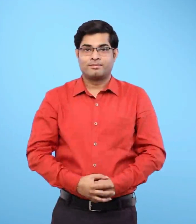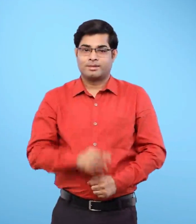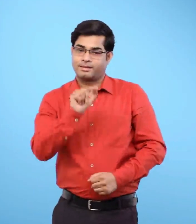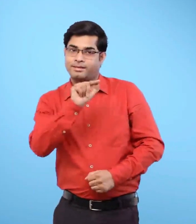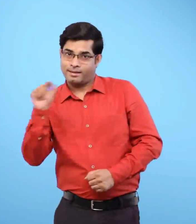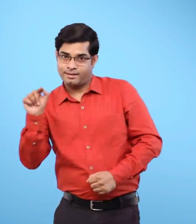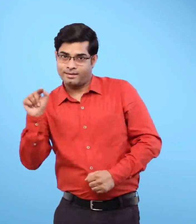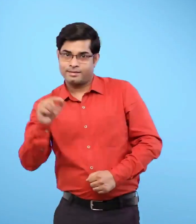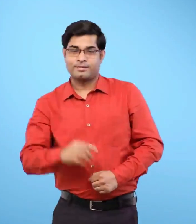dash,